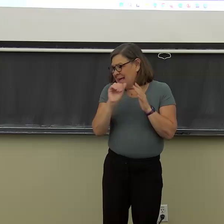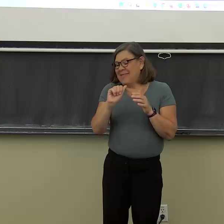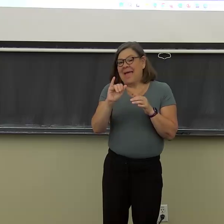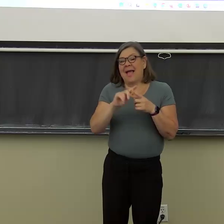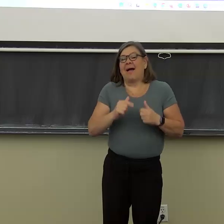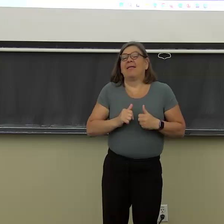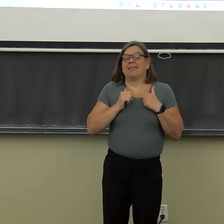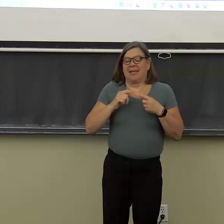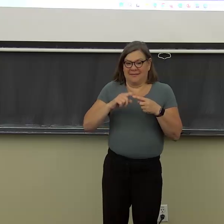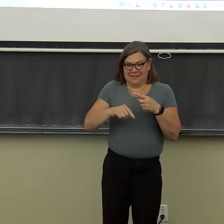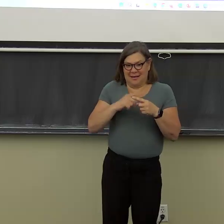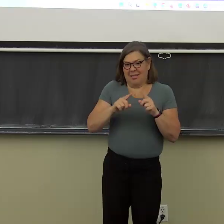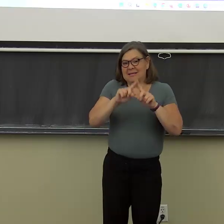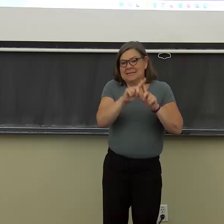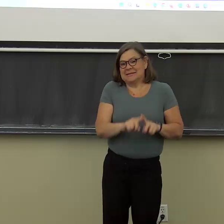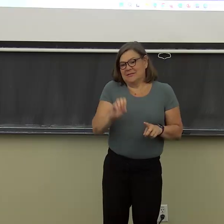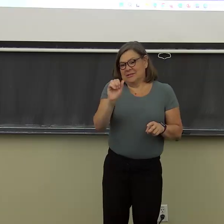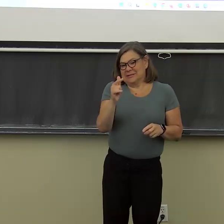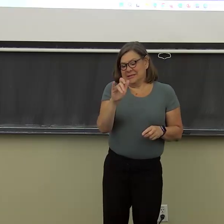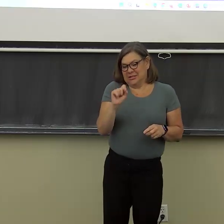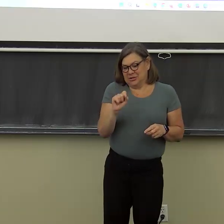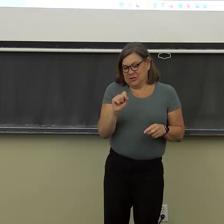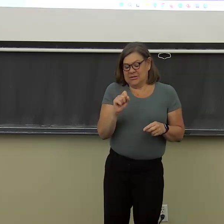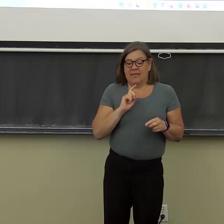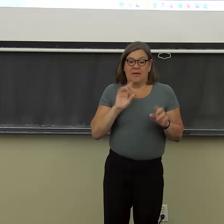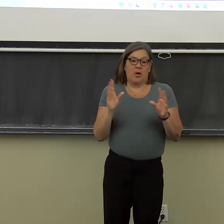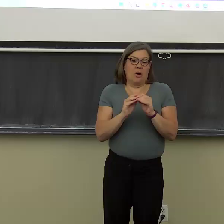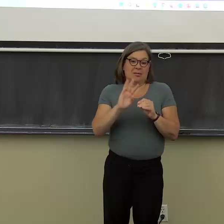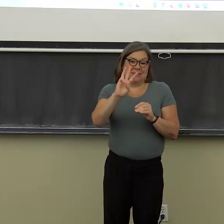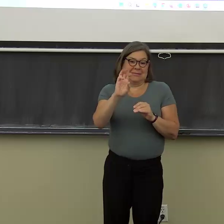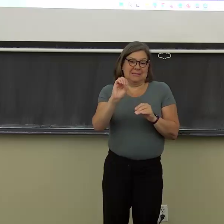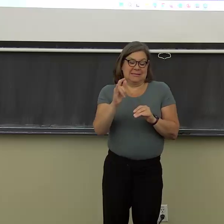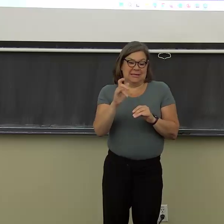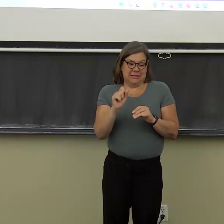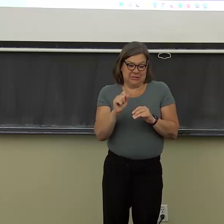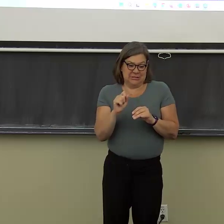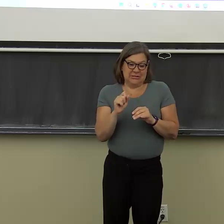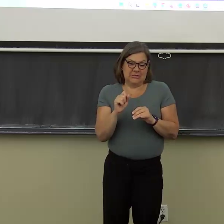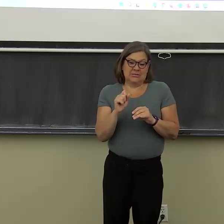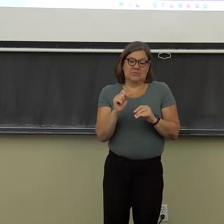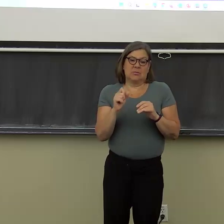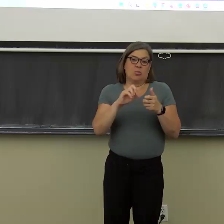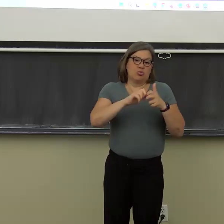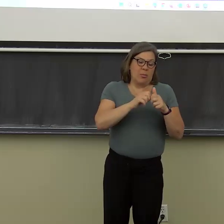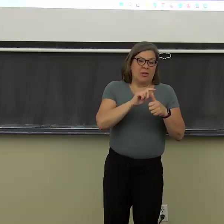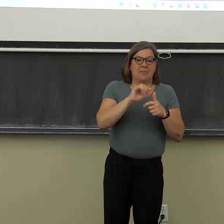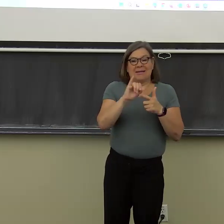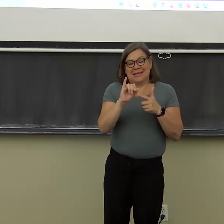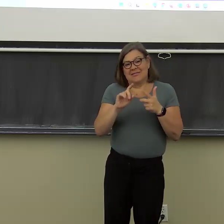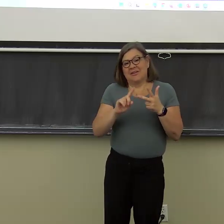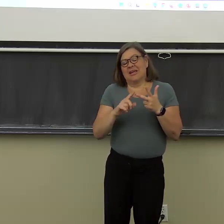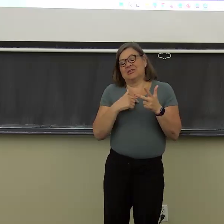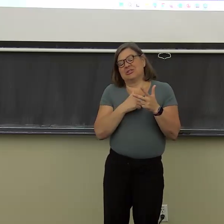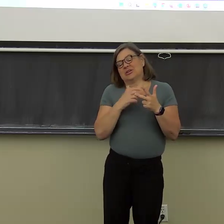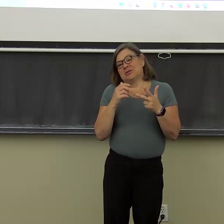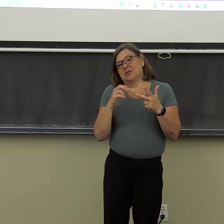stages, and there are 6 stages. Problem identification, requirement